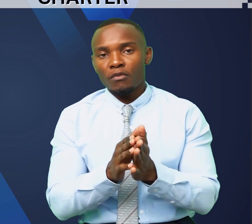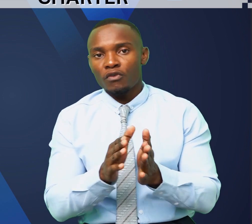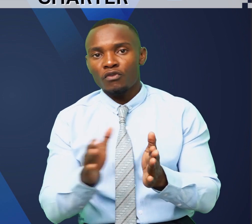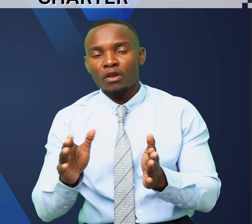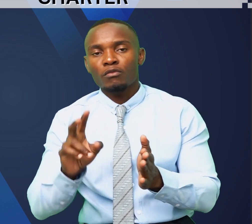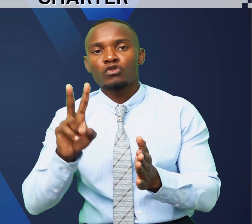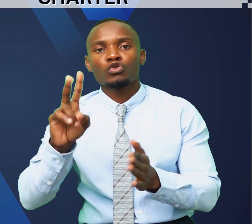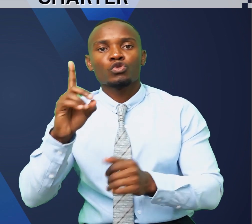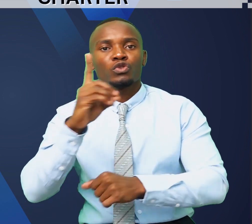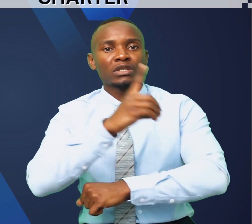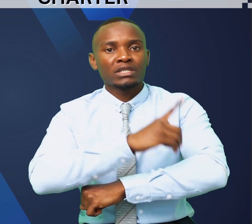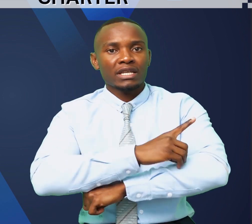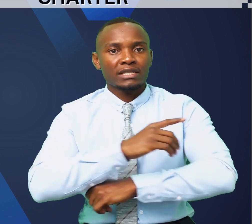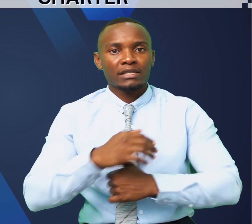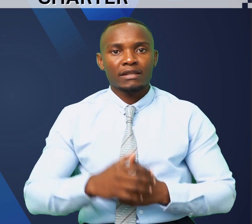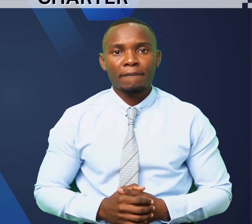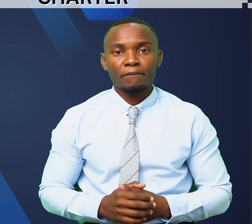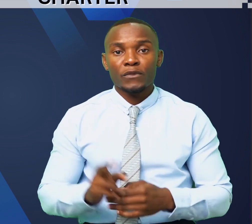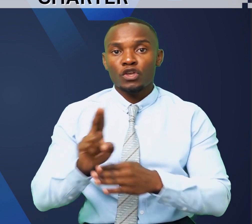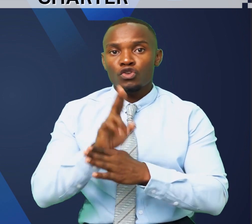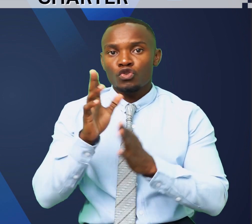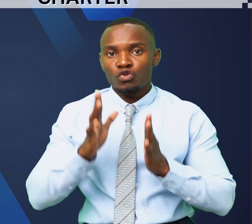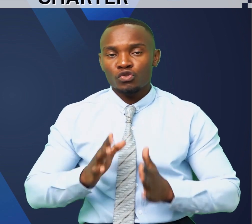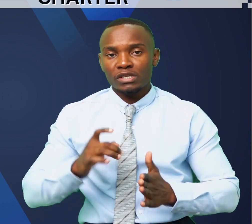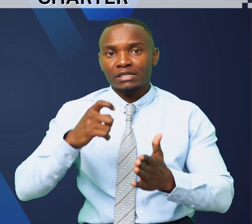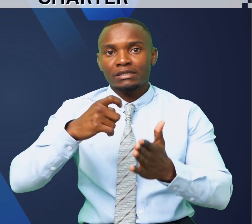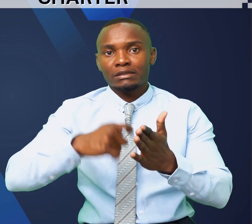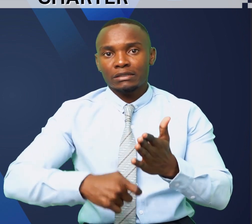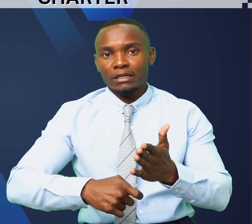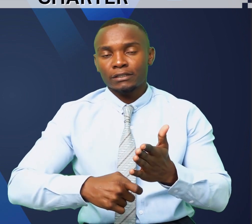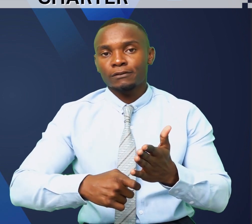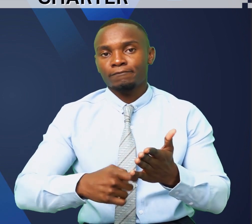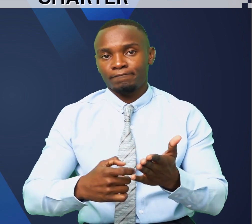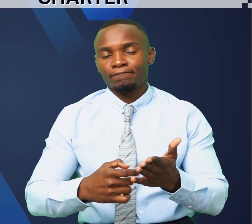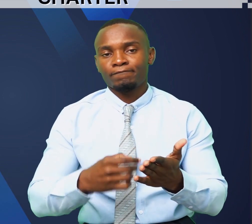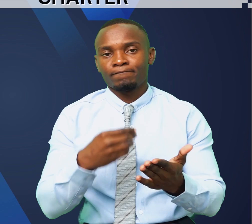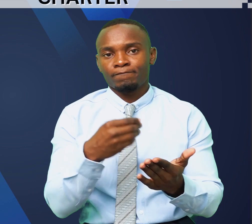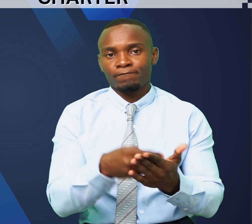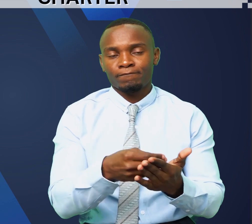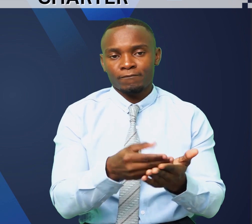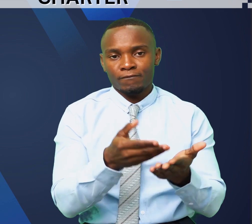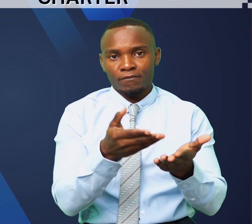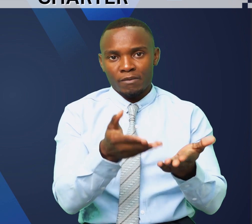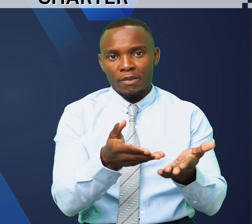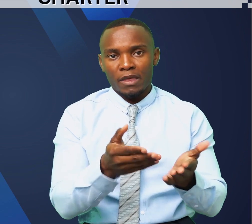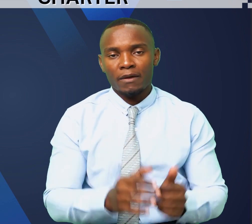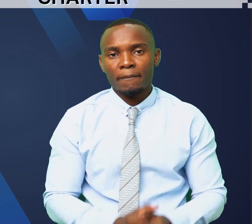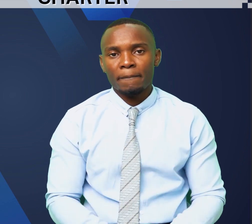Timeline, 2 days. User charges, applicable price.